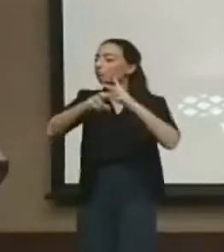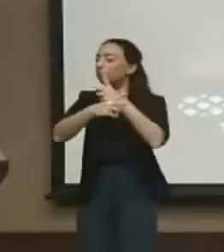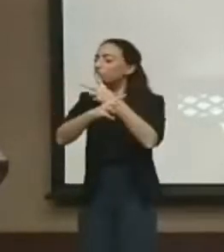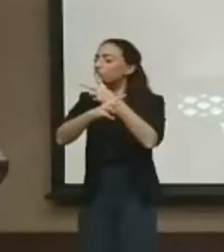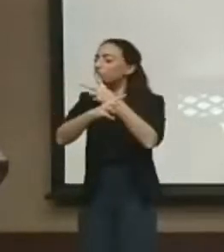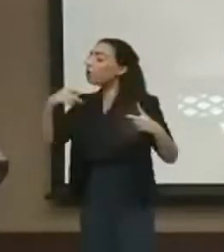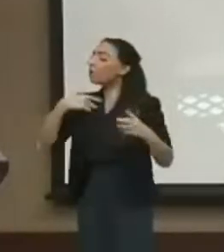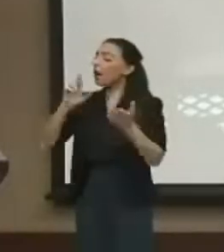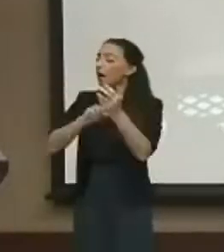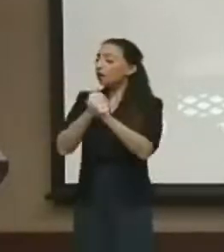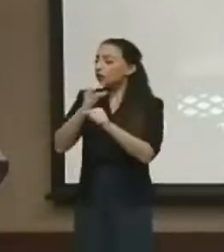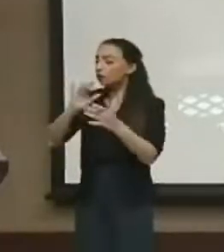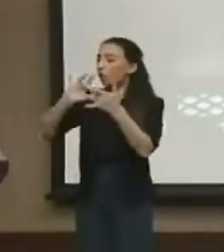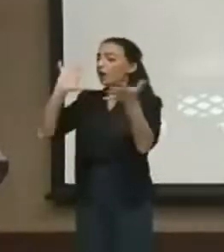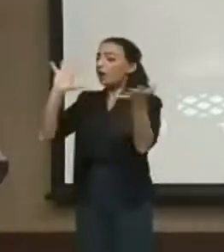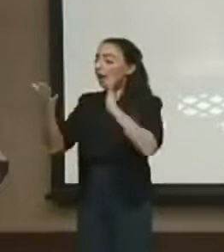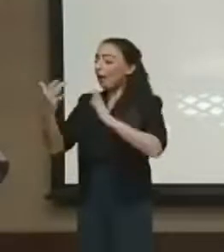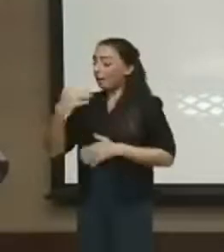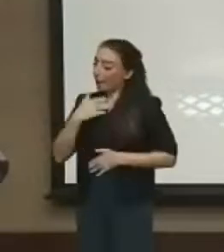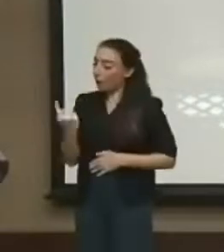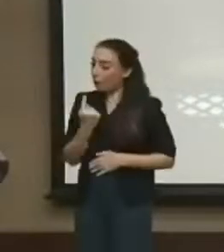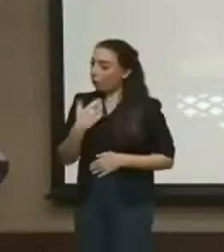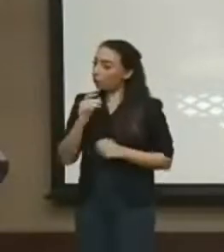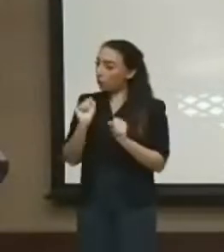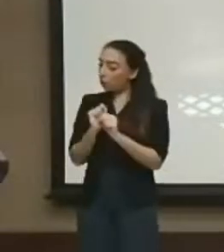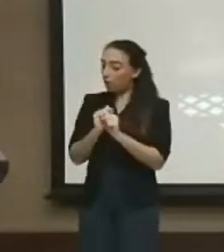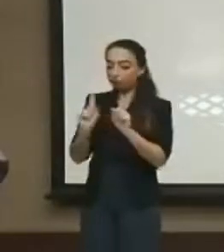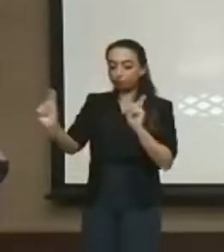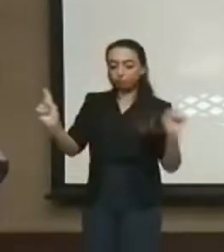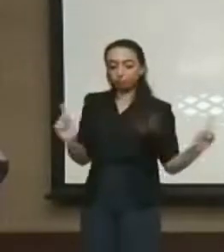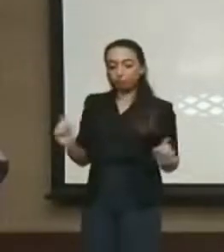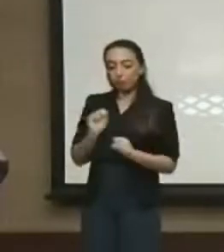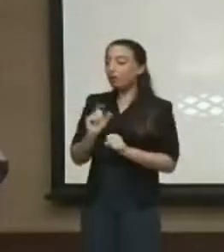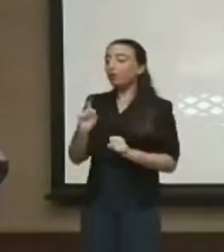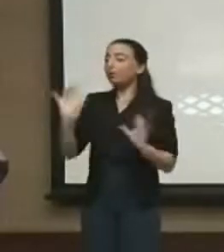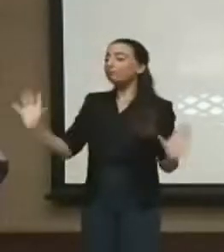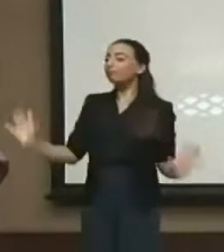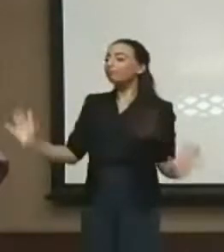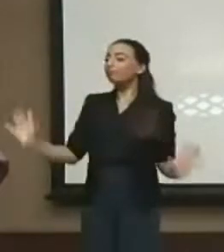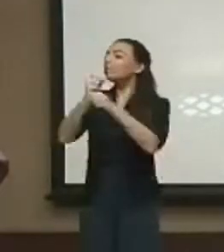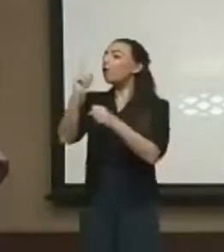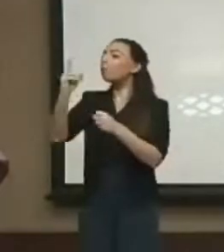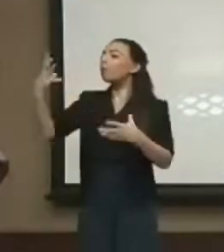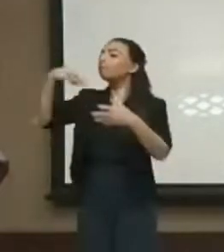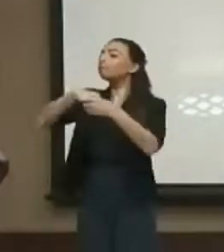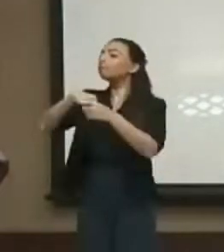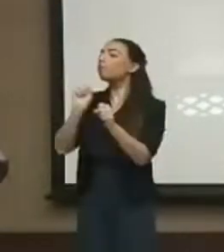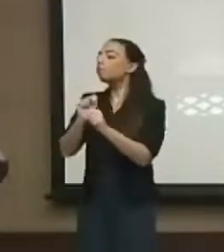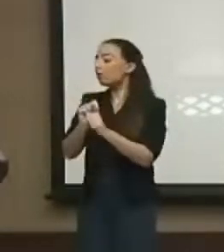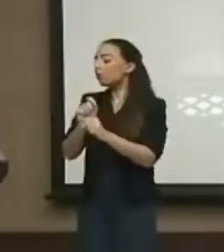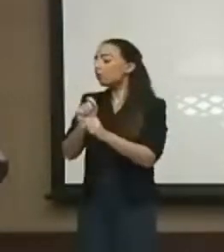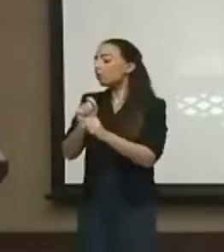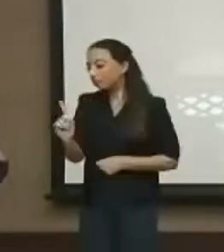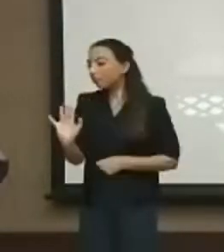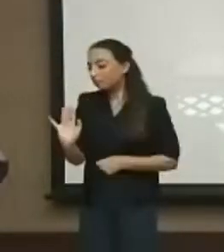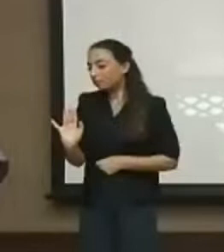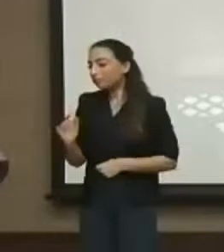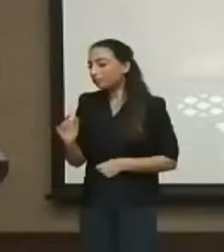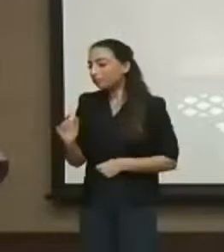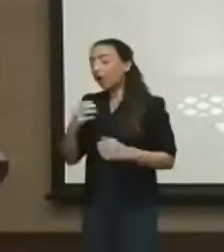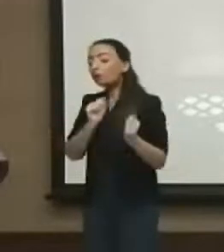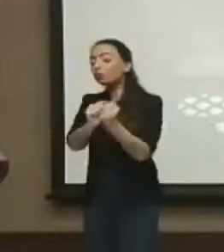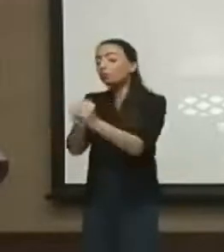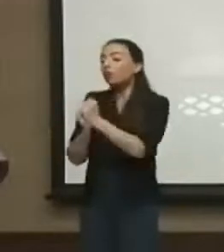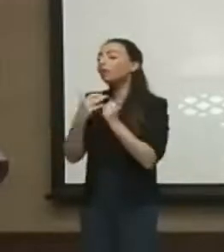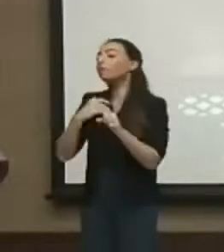as everybody has said, we can't do this alone. But in order for us to sort of have agency and lasting and something